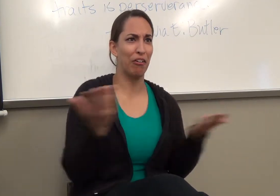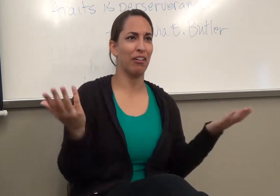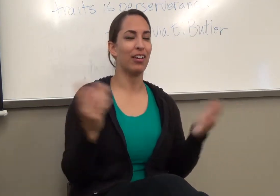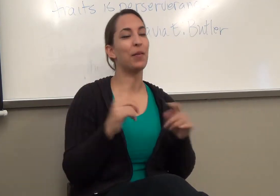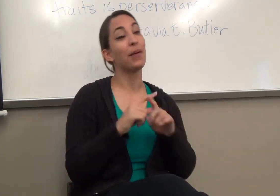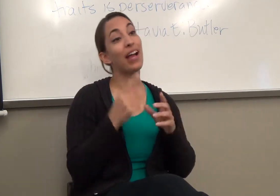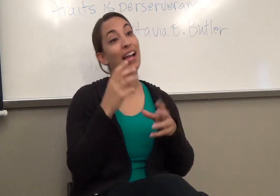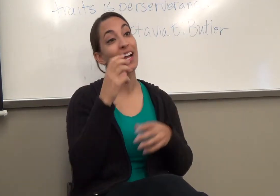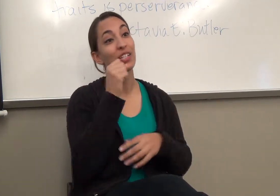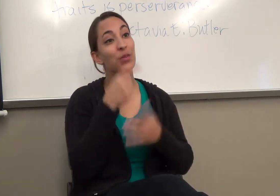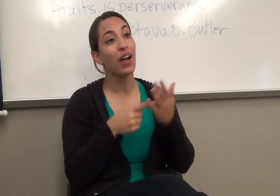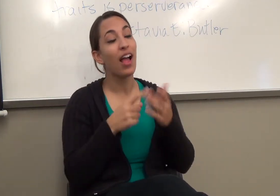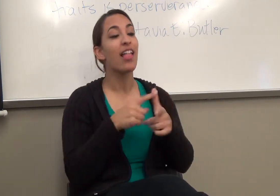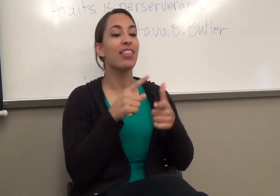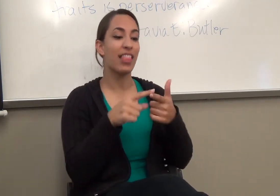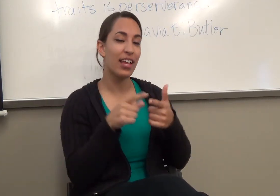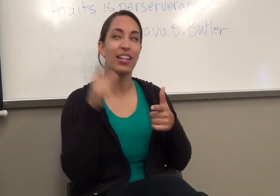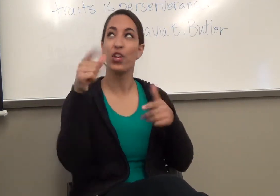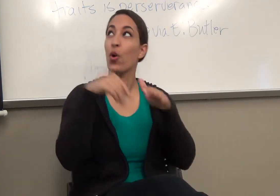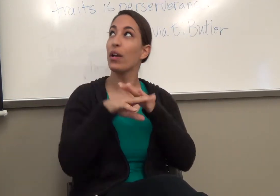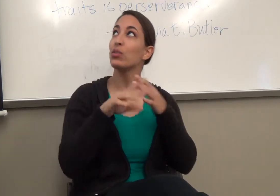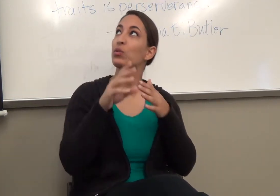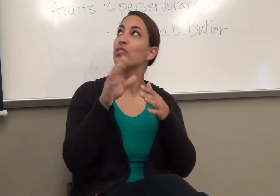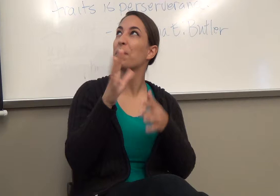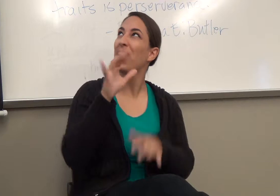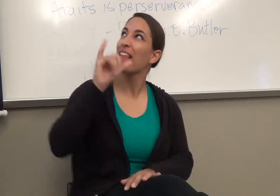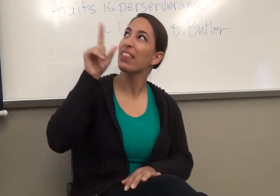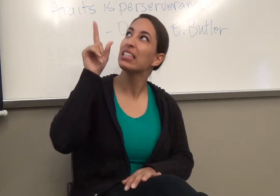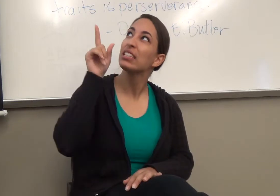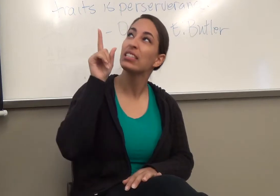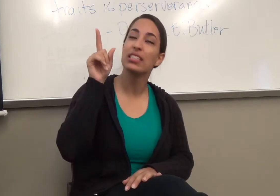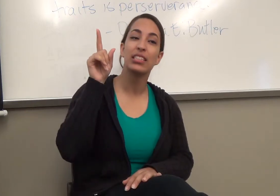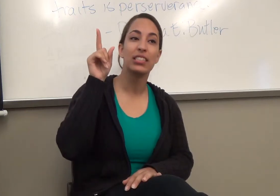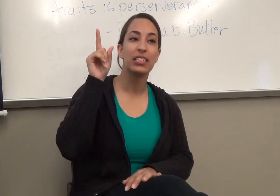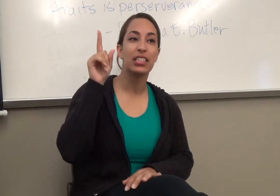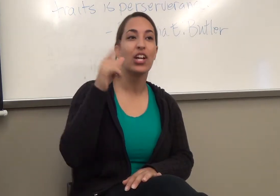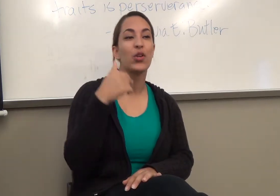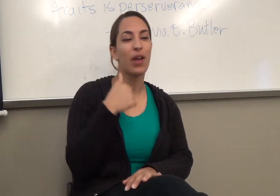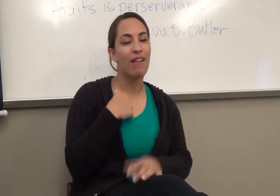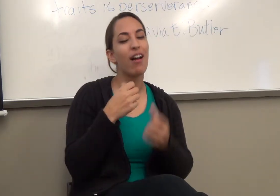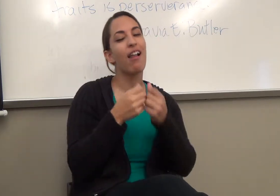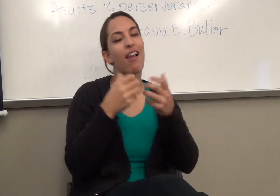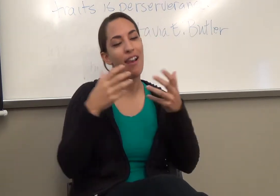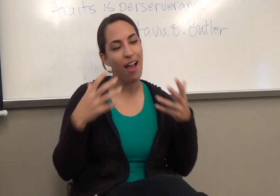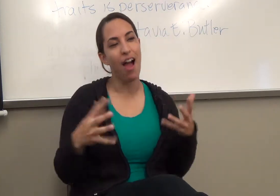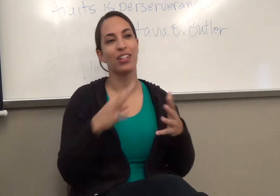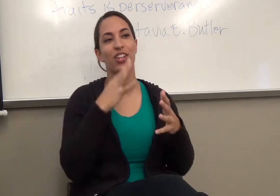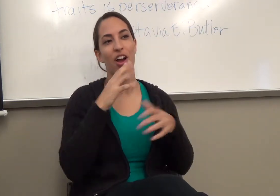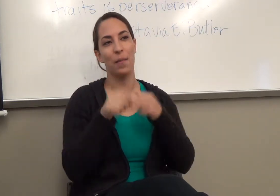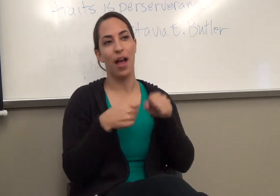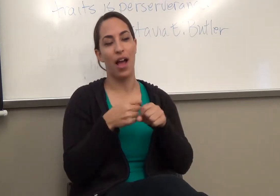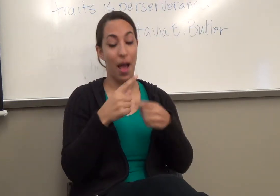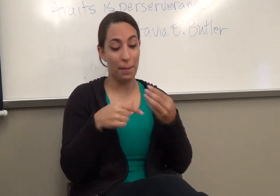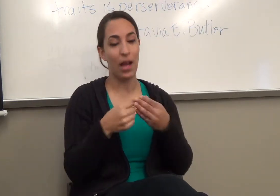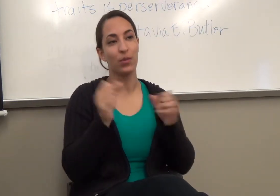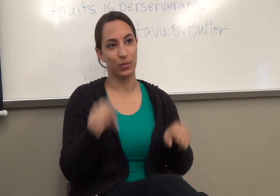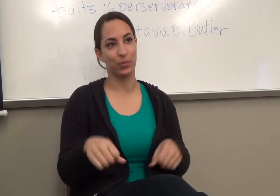a thesis statement, something like this, where you've got a lot to talk about here. You've got these 3